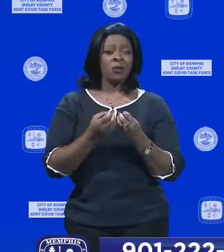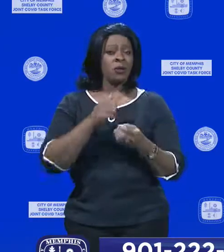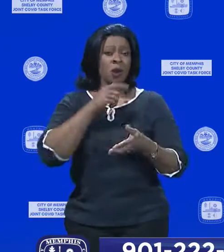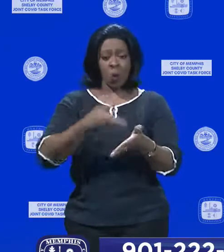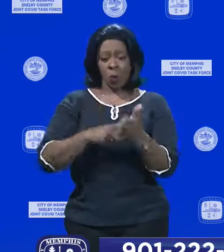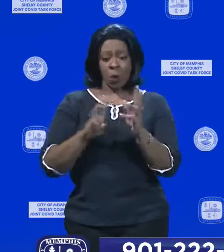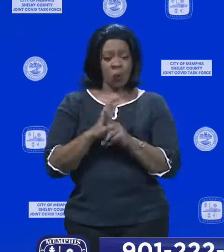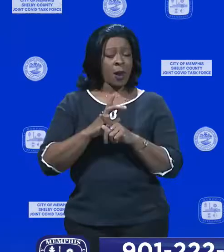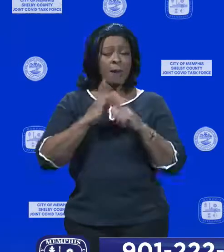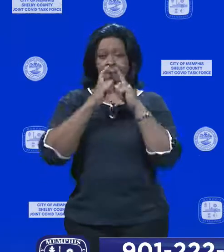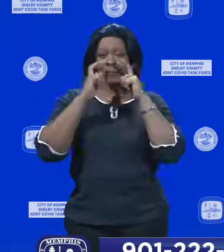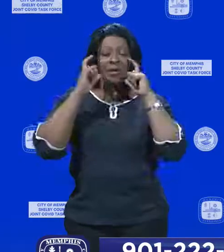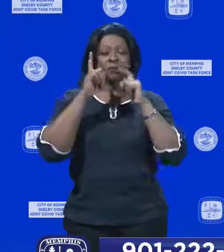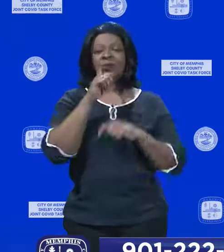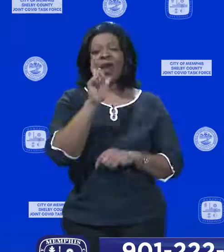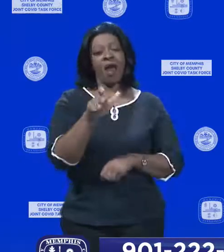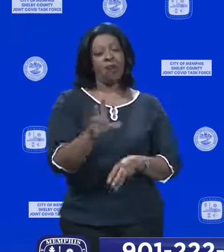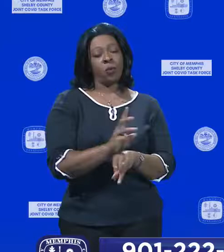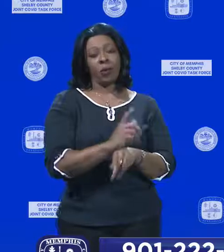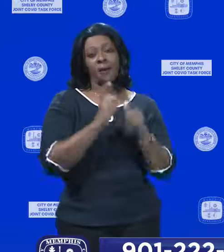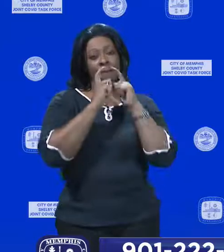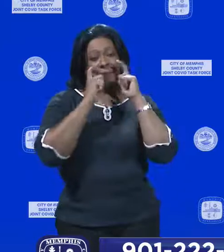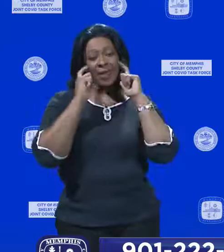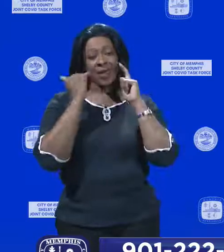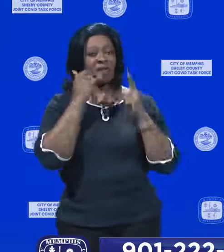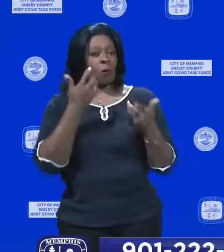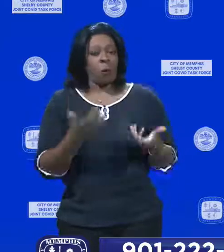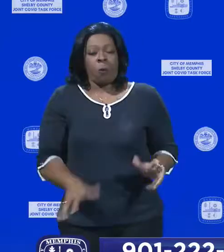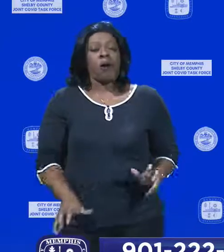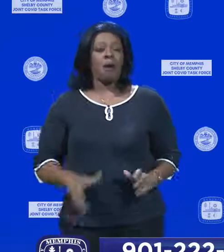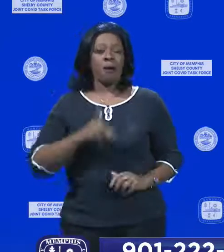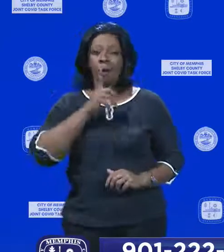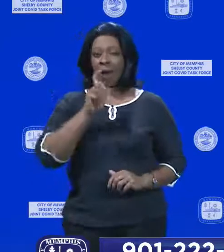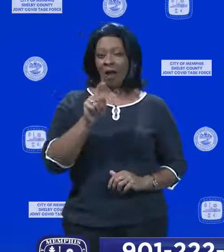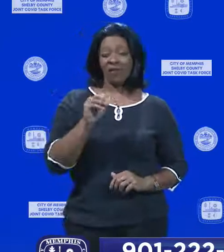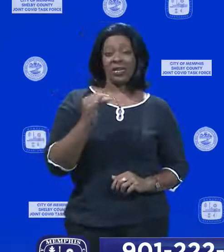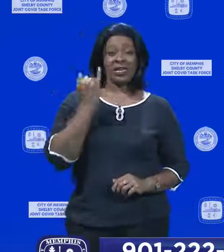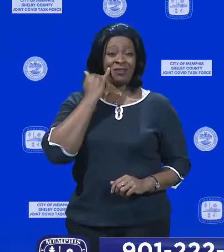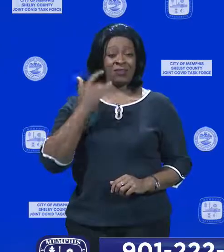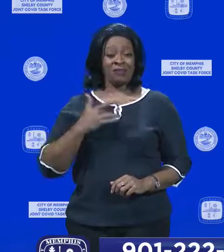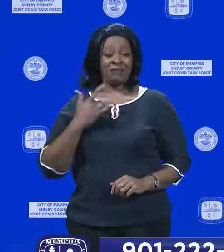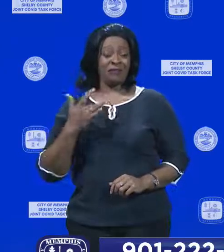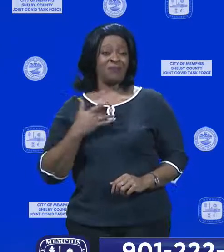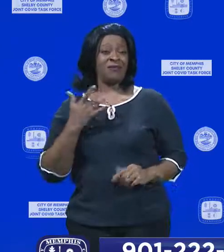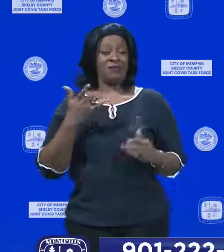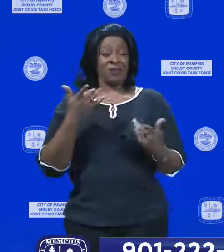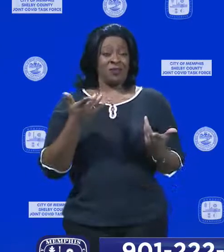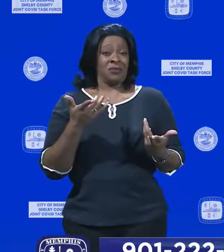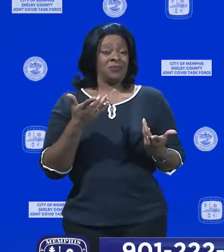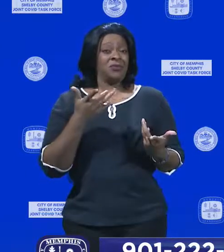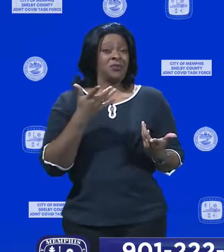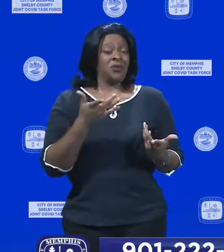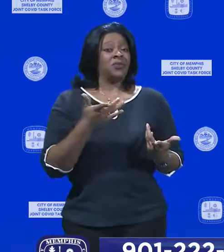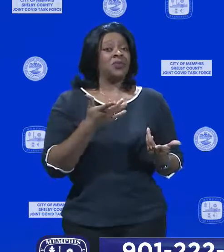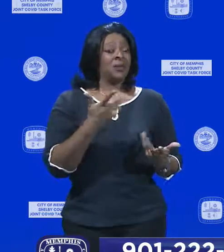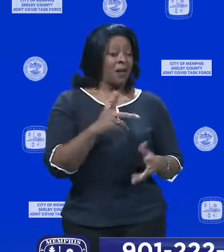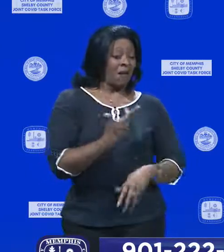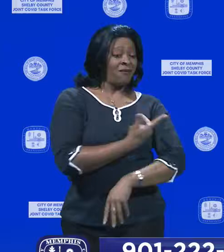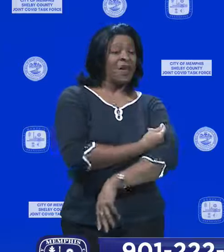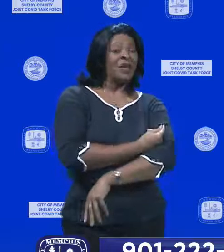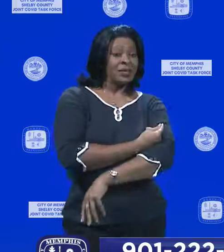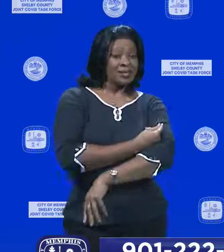requiring you to wear a mask, you don't have to wear a mask if you don't want to. If you're unvaccinated, you